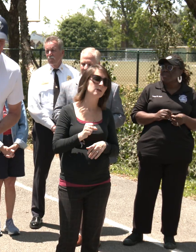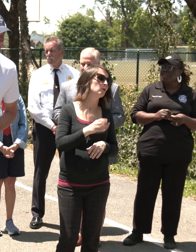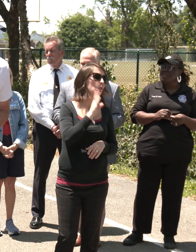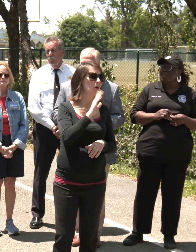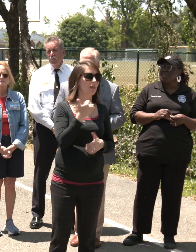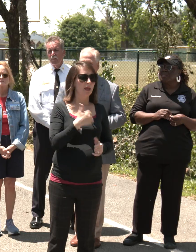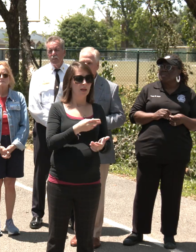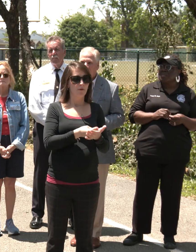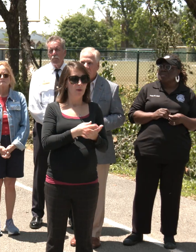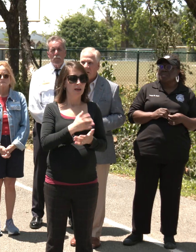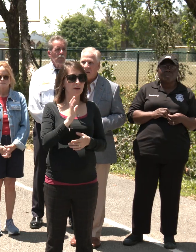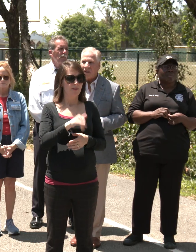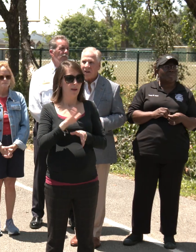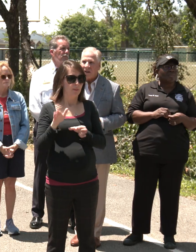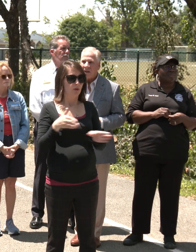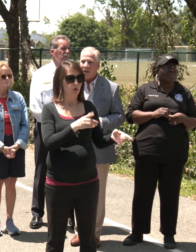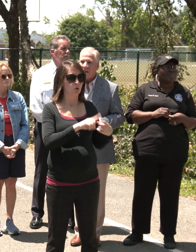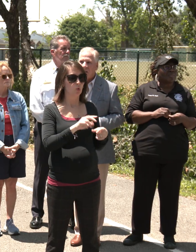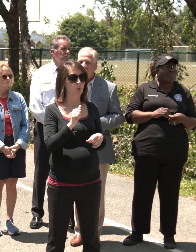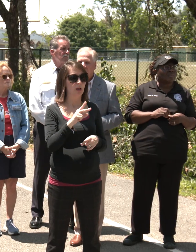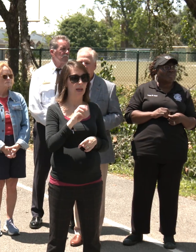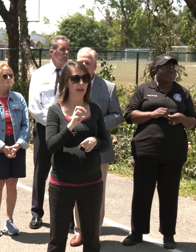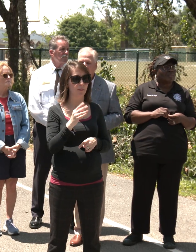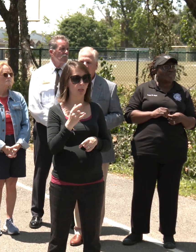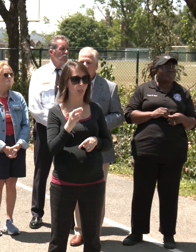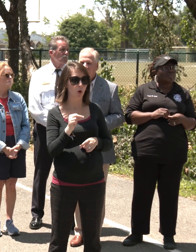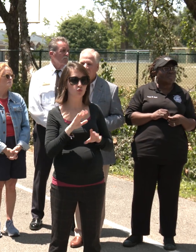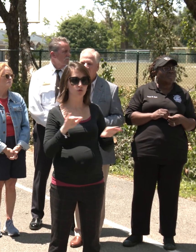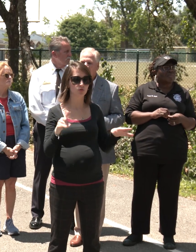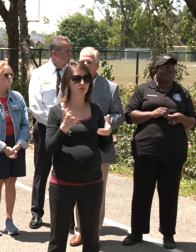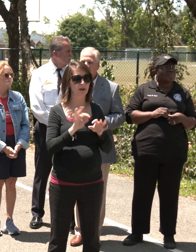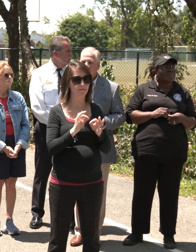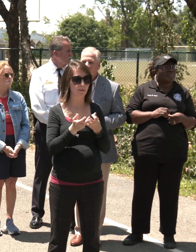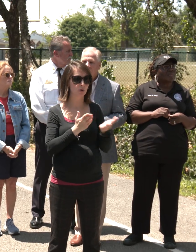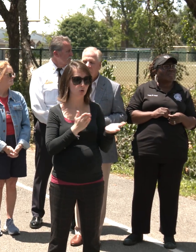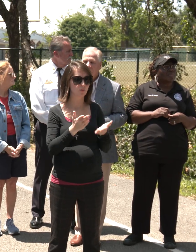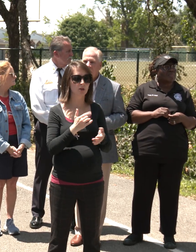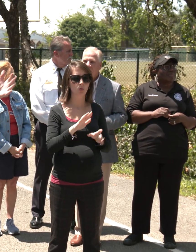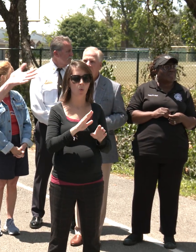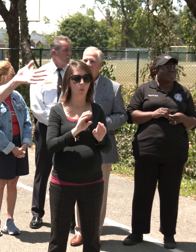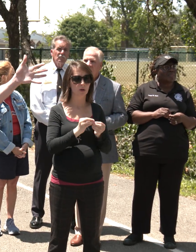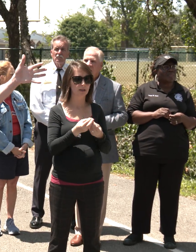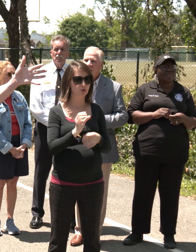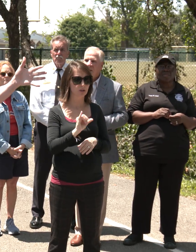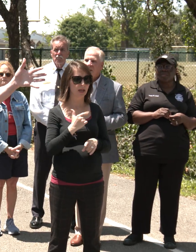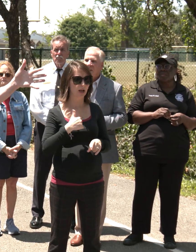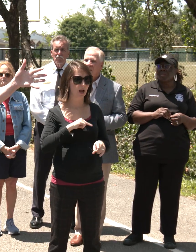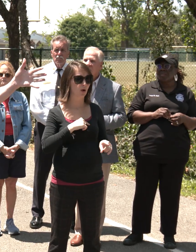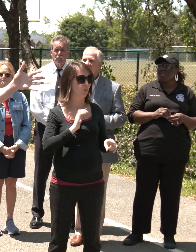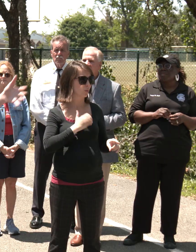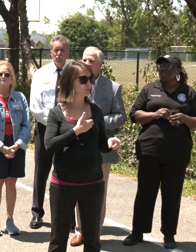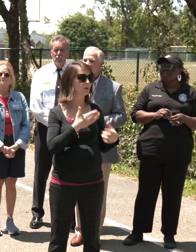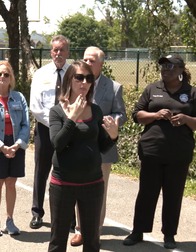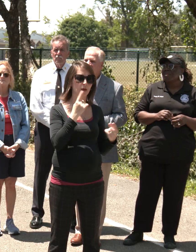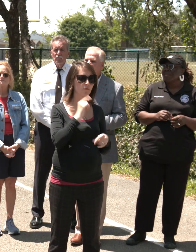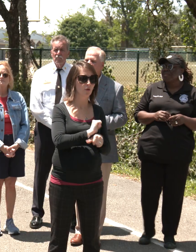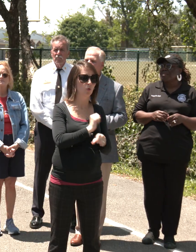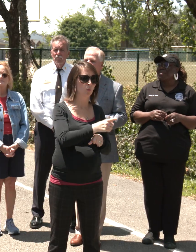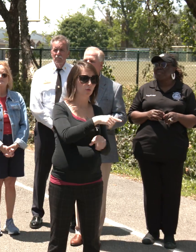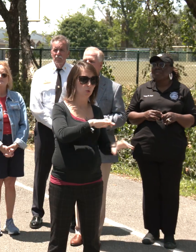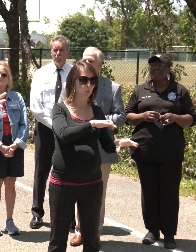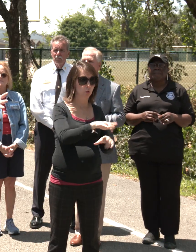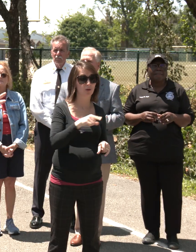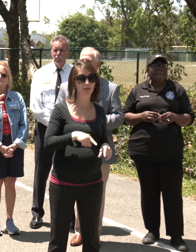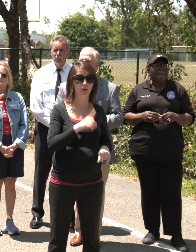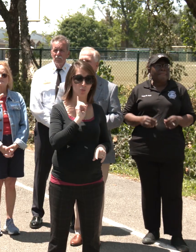allocated towards Annie Malone Children and Family Services or organizations like ours to help with that? Yeah, and by the way, thanks for the work that you're doing. This